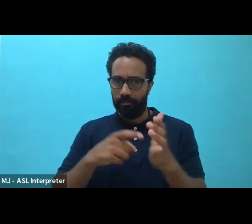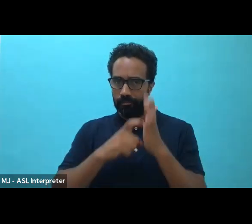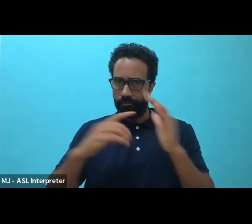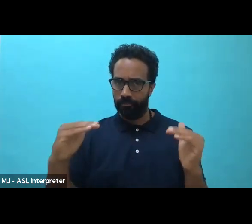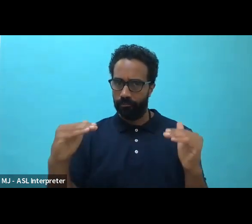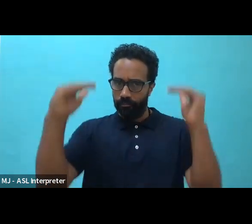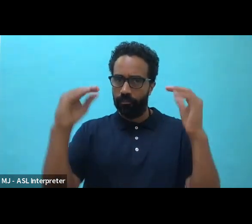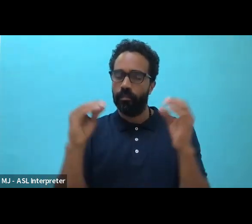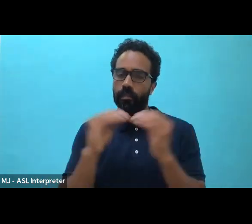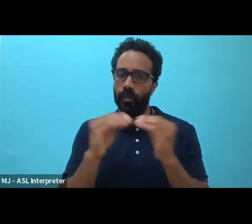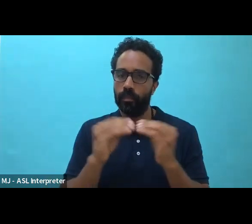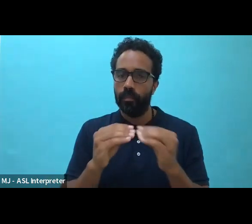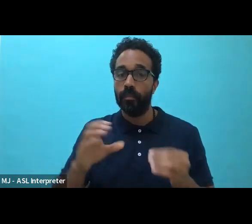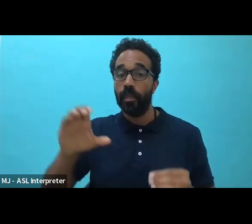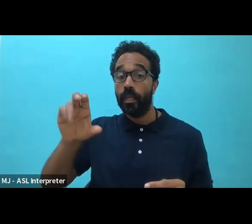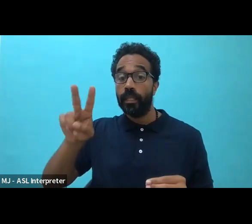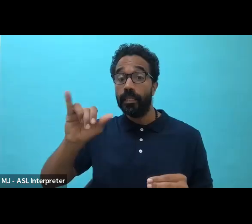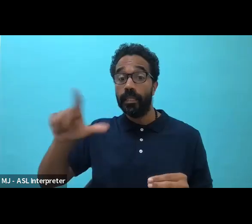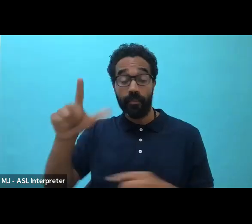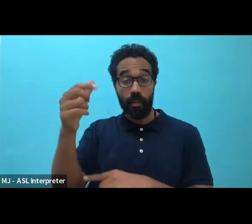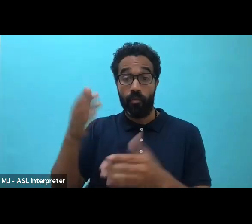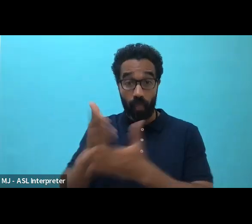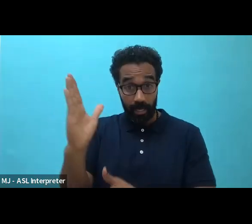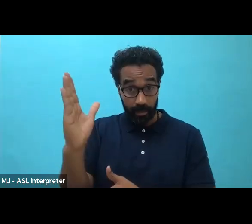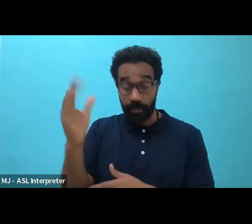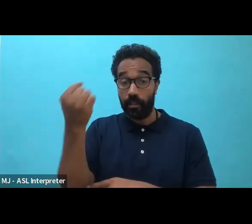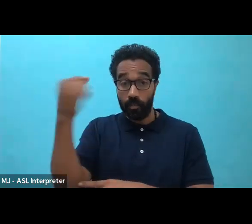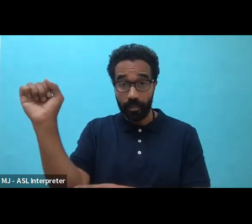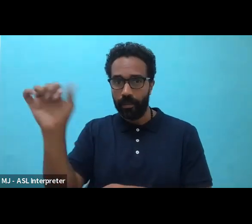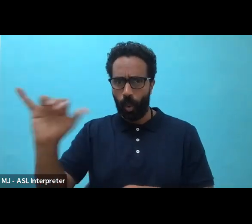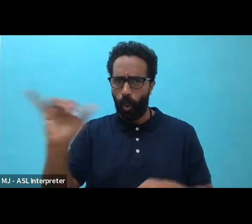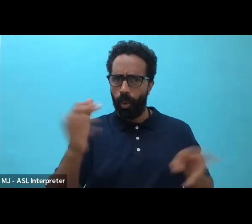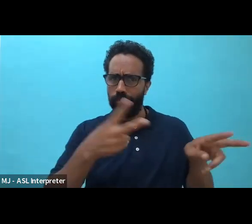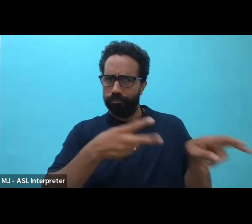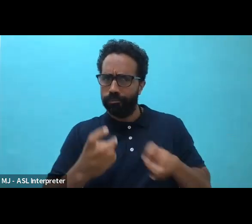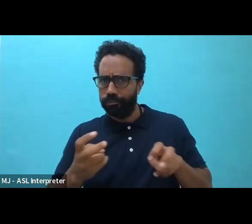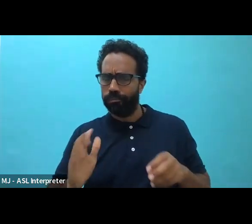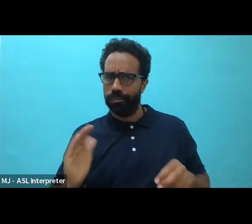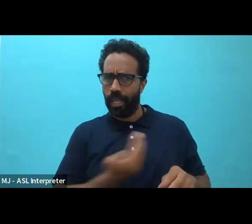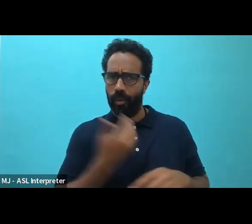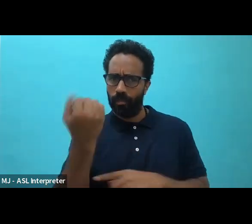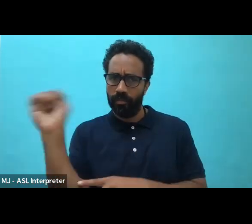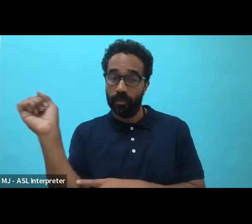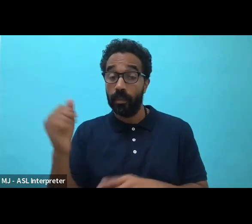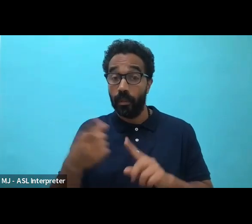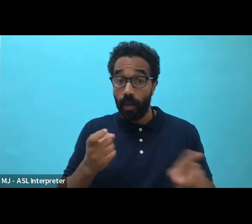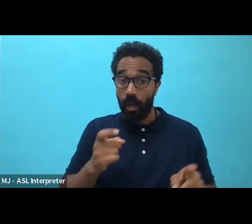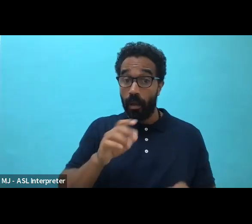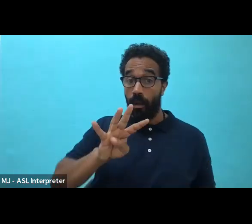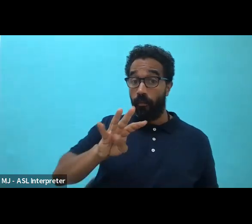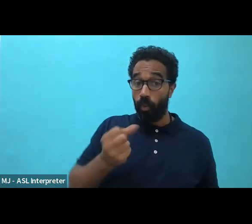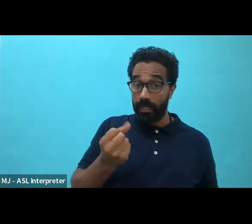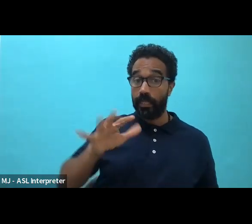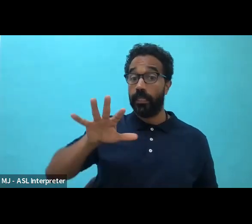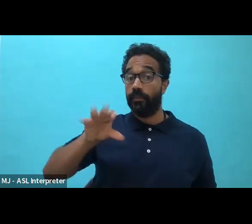of course, is what our movement is based on, and it's based on civil rights movements of the 40s, 50s, and 60s, which